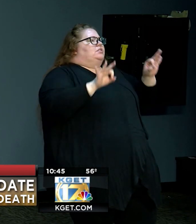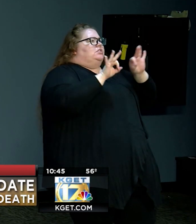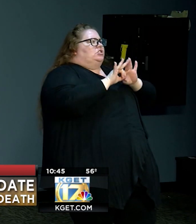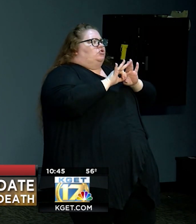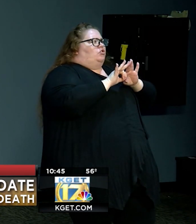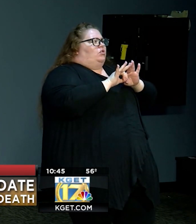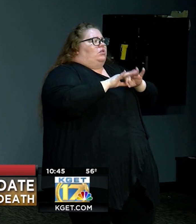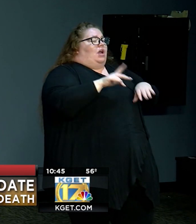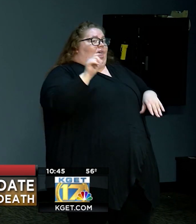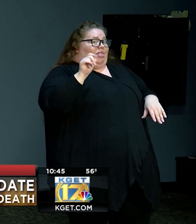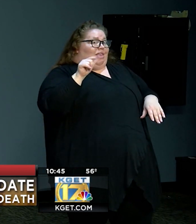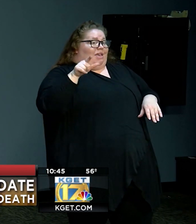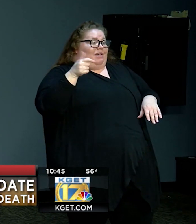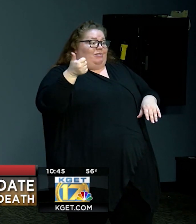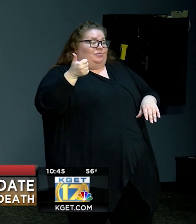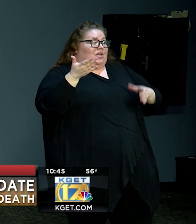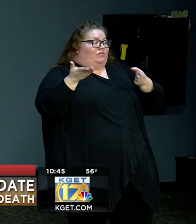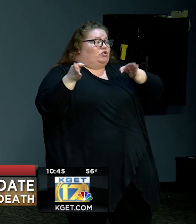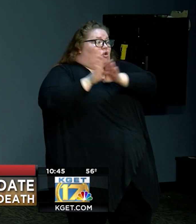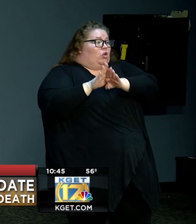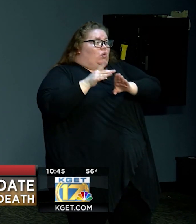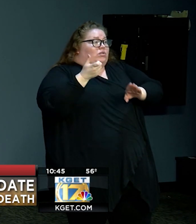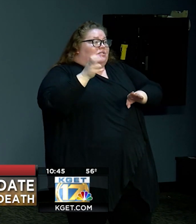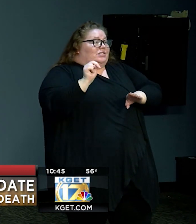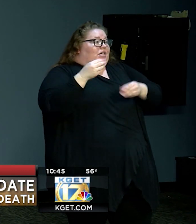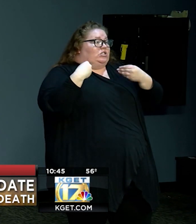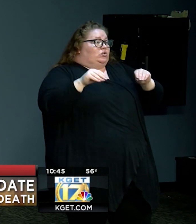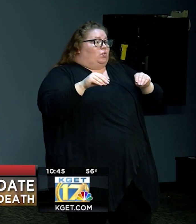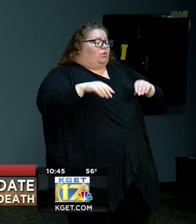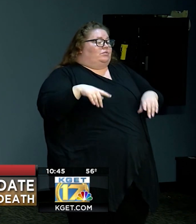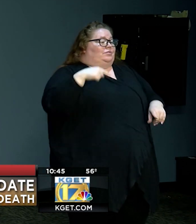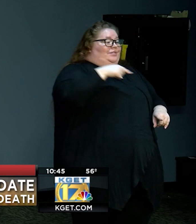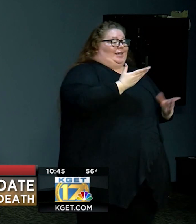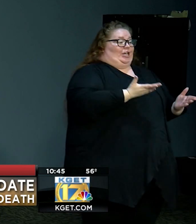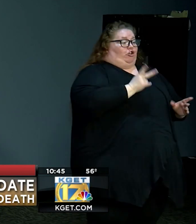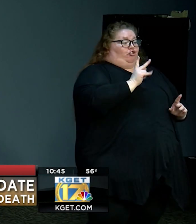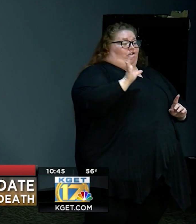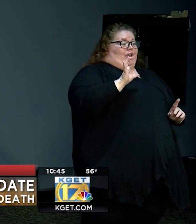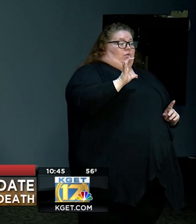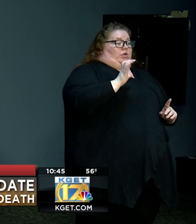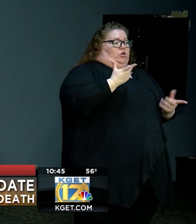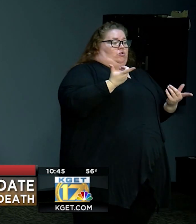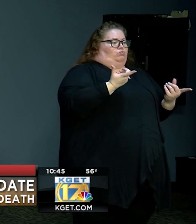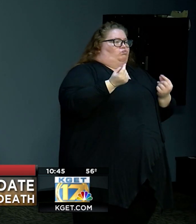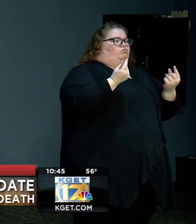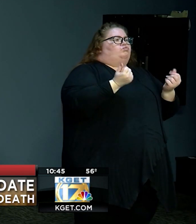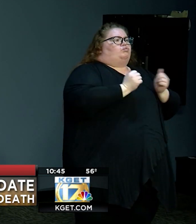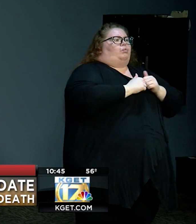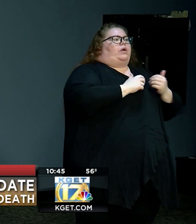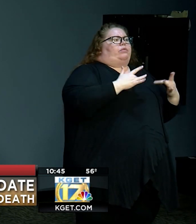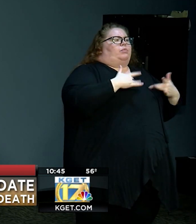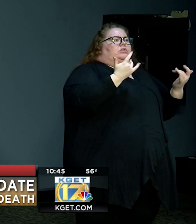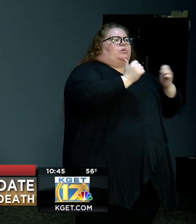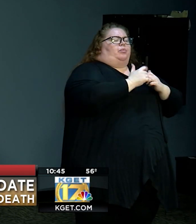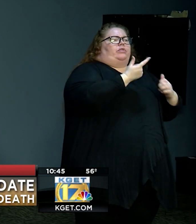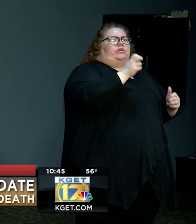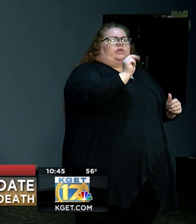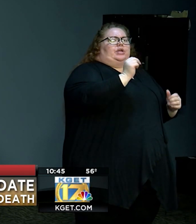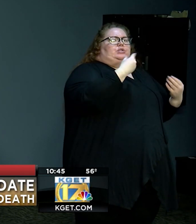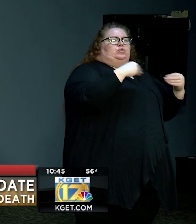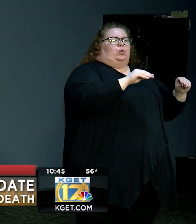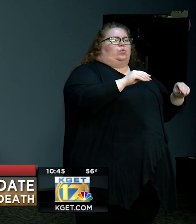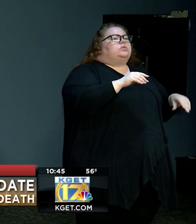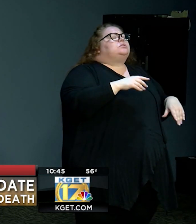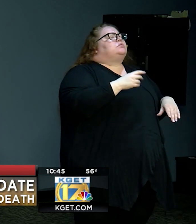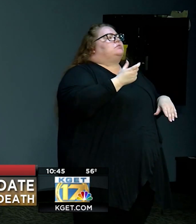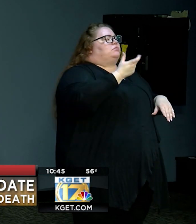stores closed. In this county, what can you comment on that? All I can tell you is what is on that list. I know that's been of community interest.